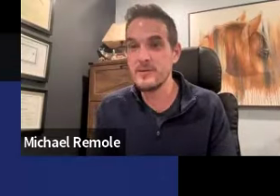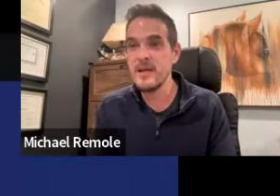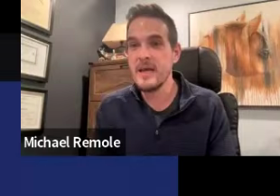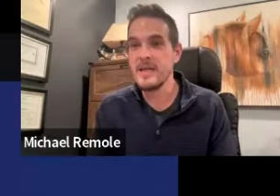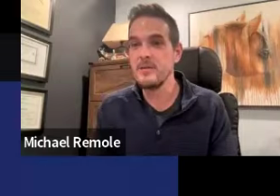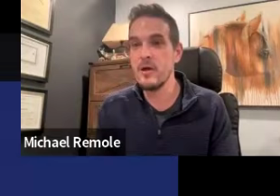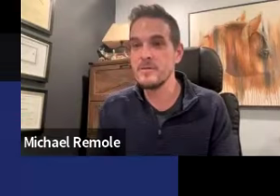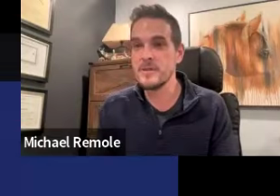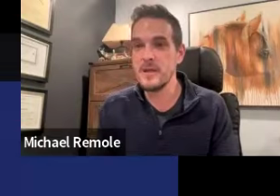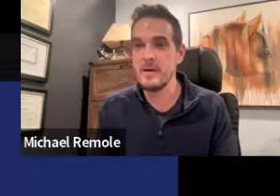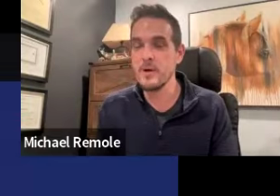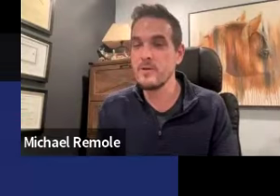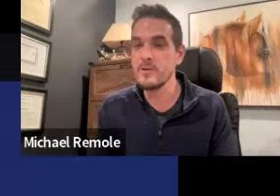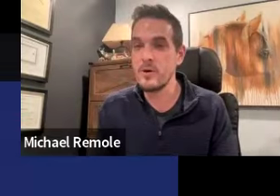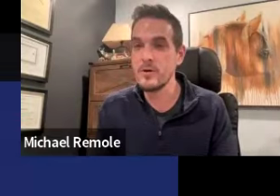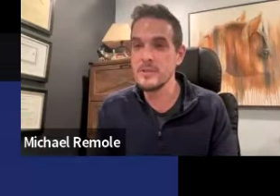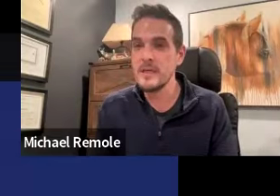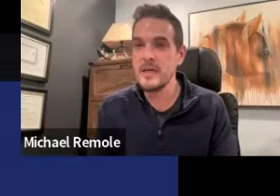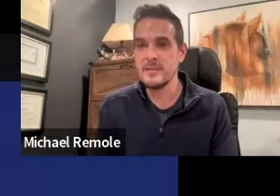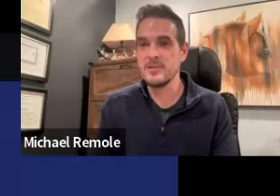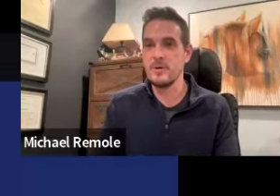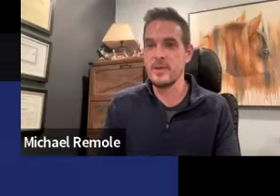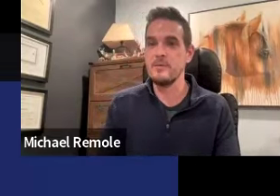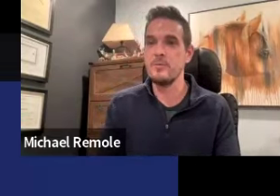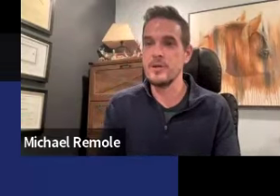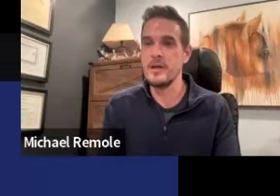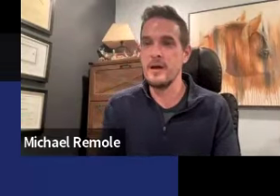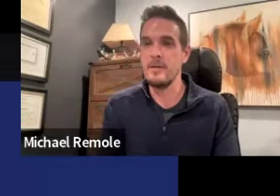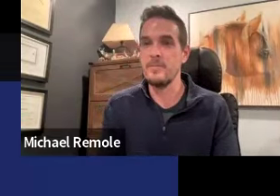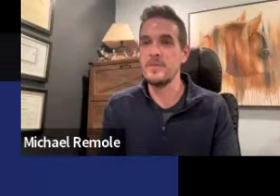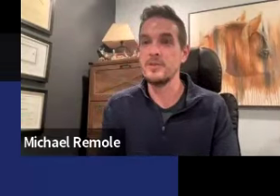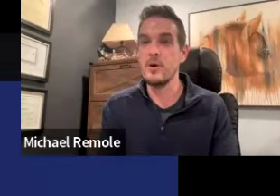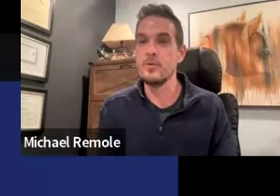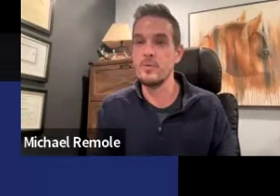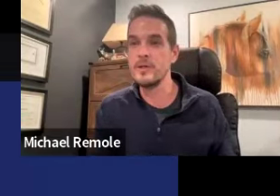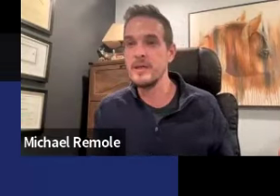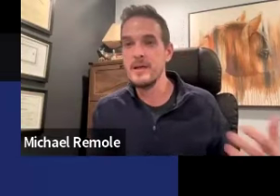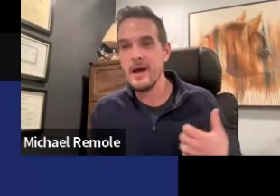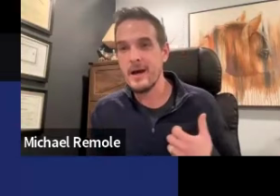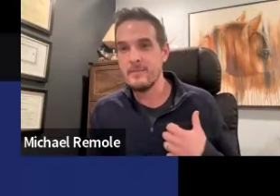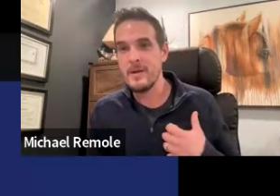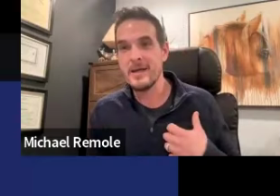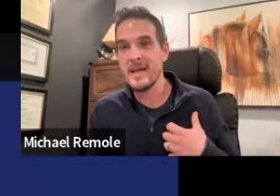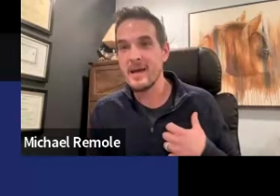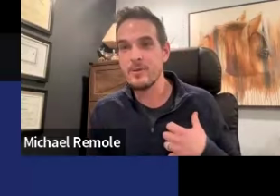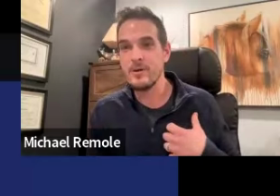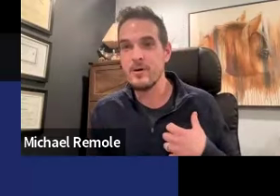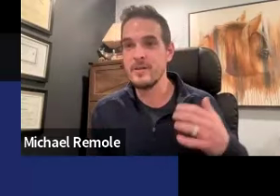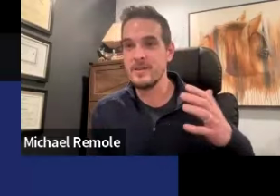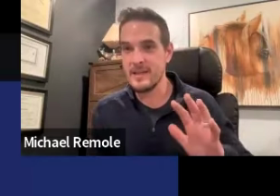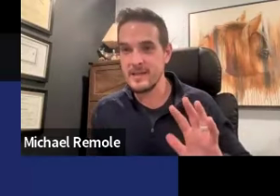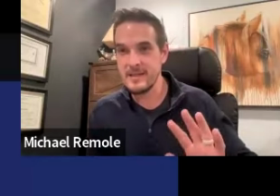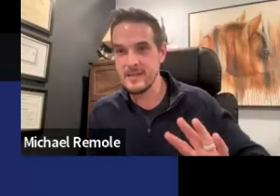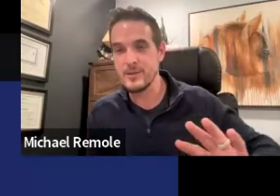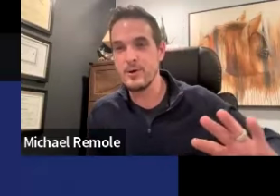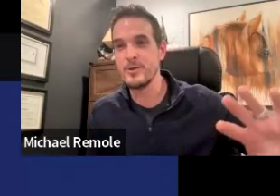animals here and he loves, one of our dogs. And so the dog would, I'd hang out with the